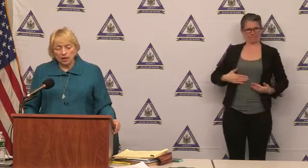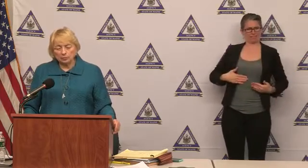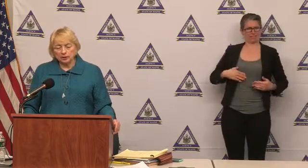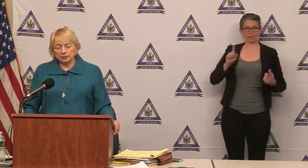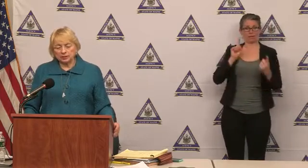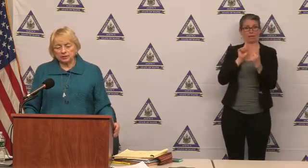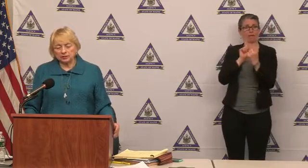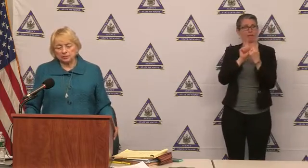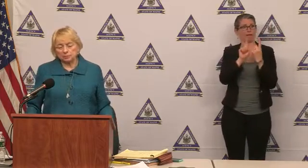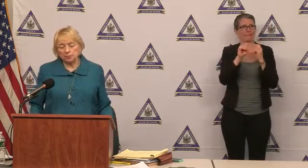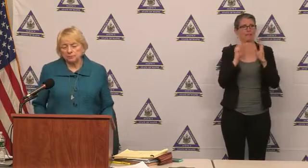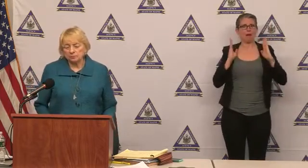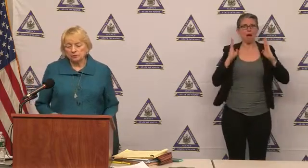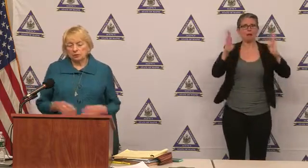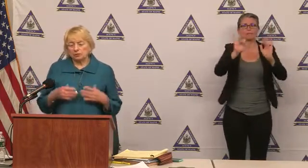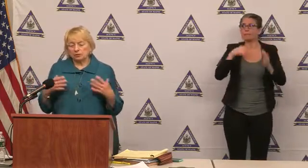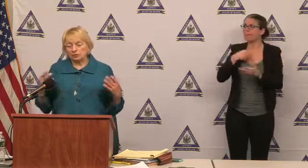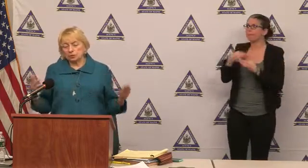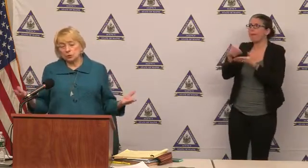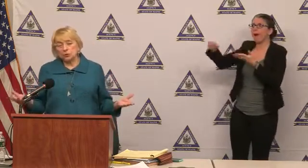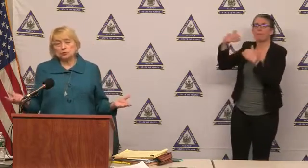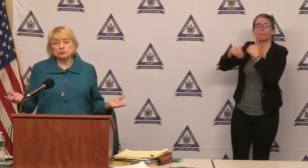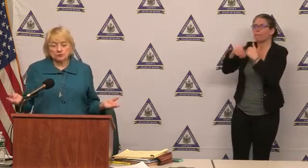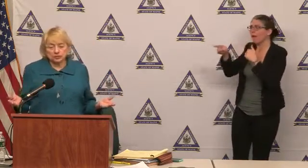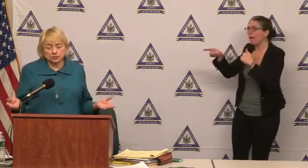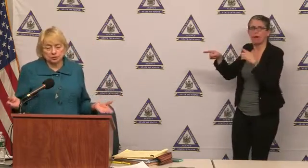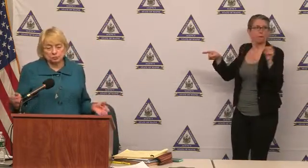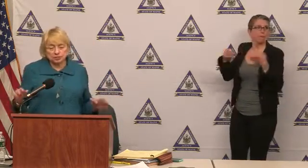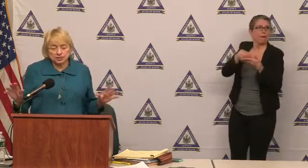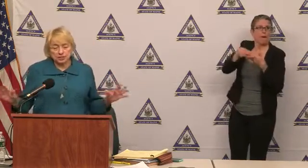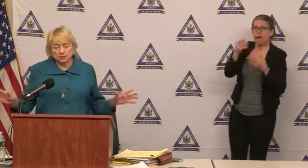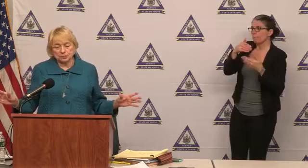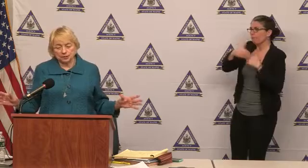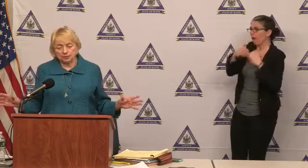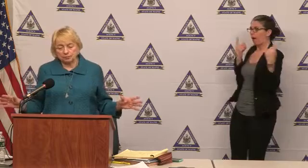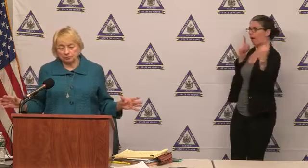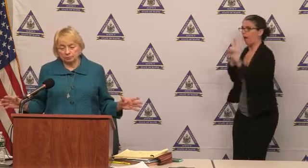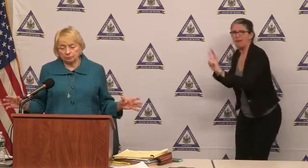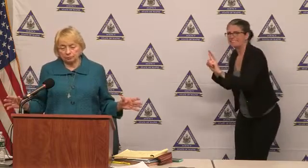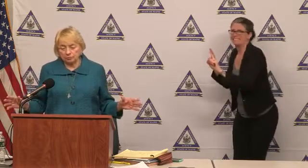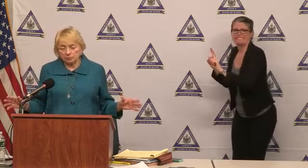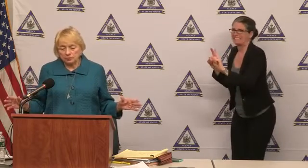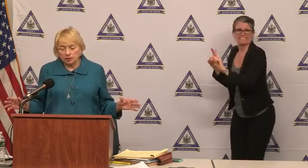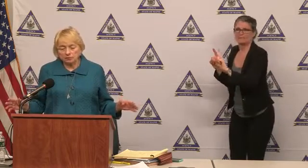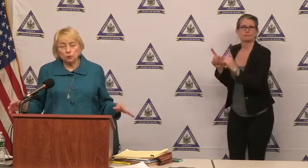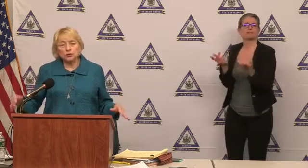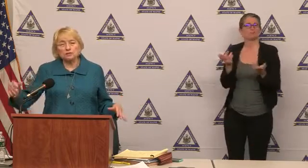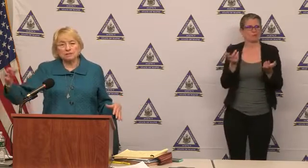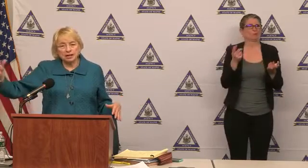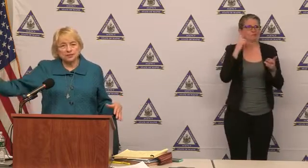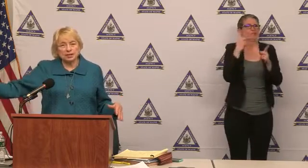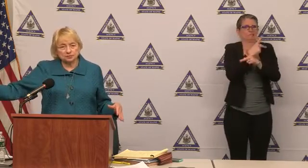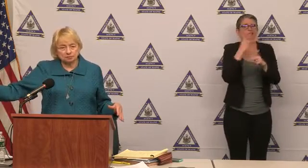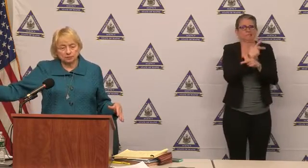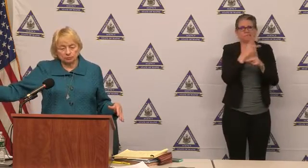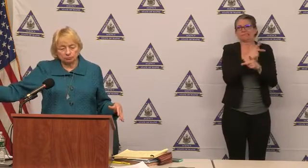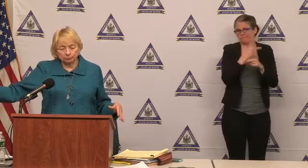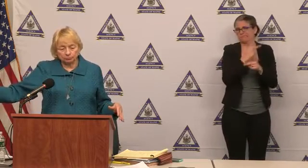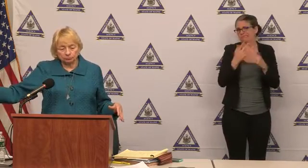What I'm recommending is for stores with physical retail space of more than